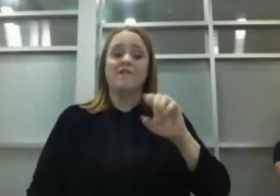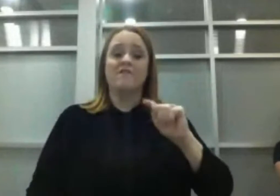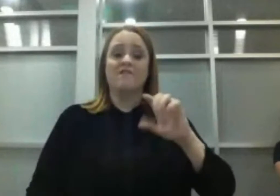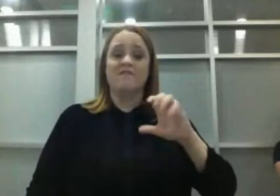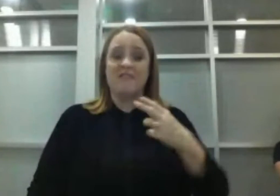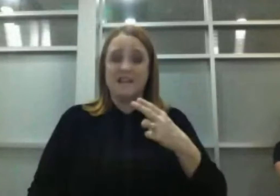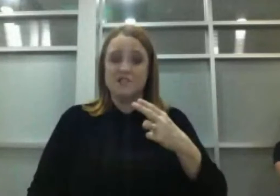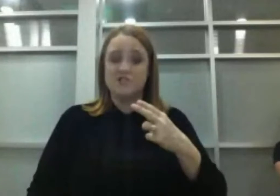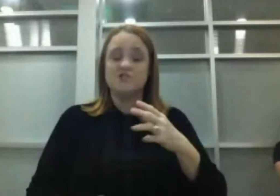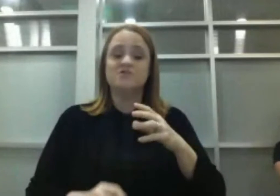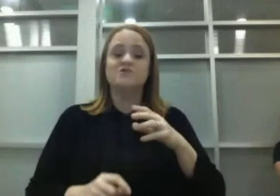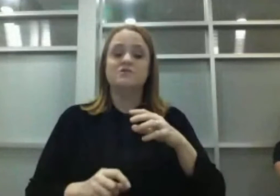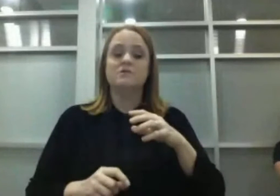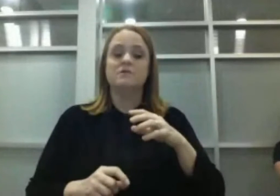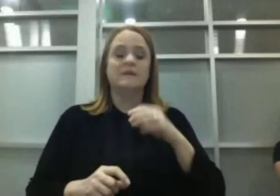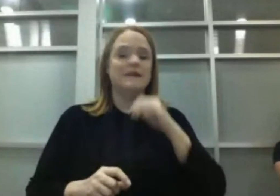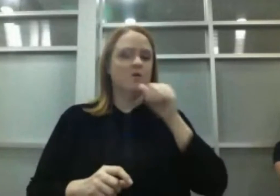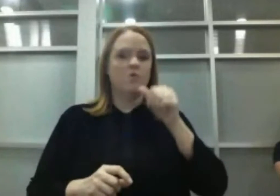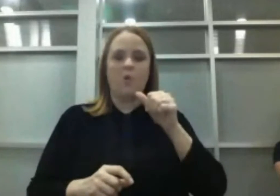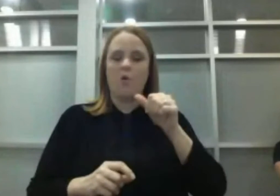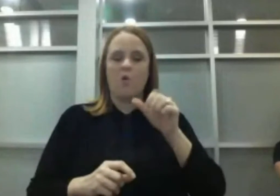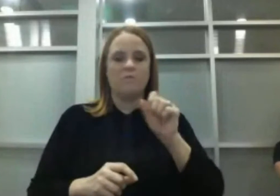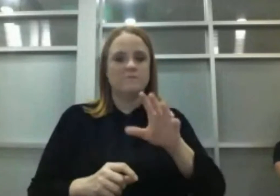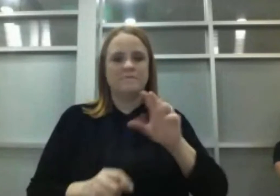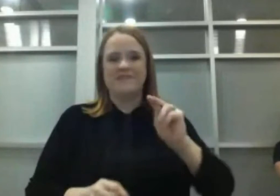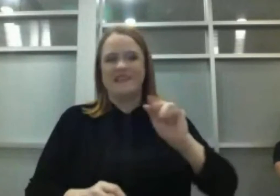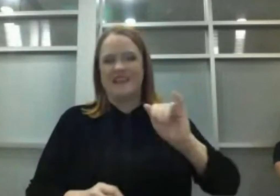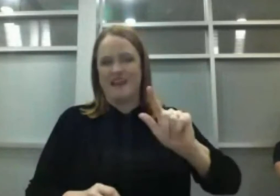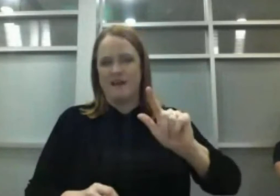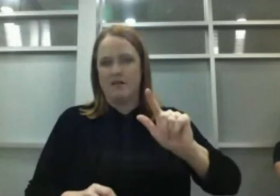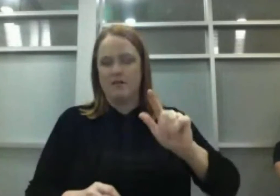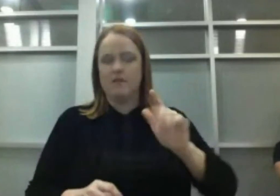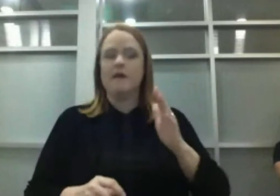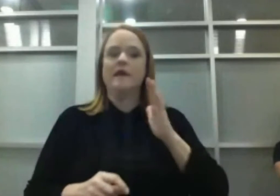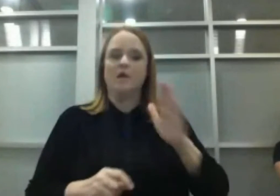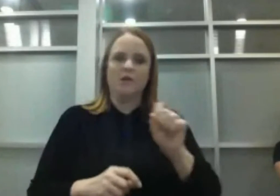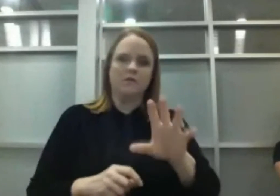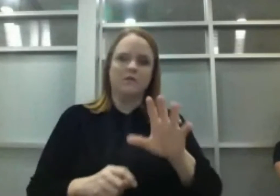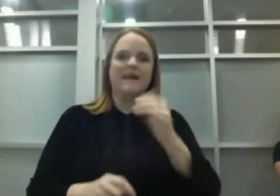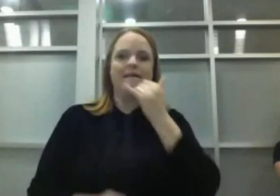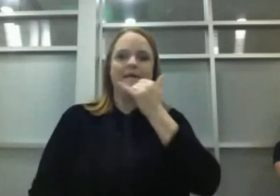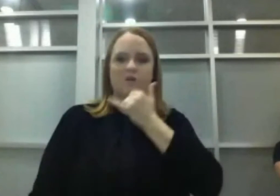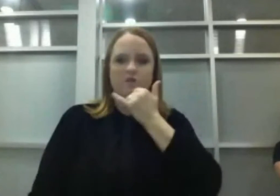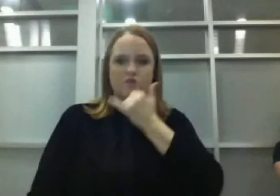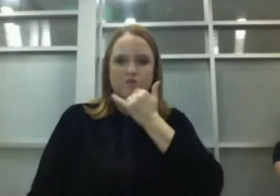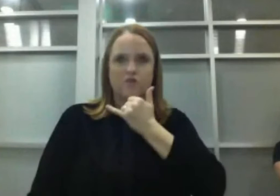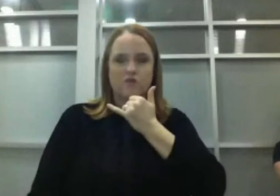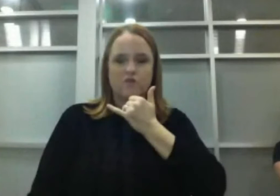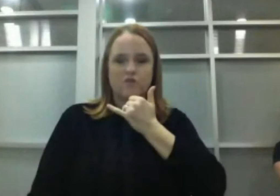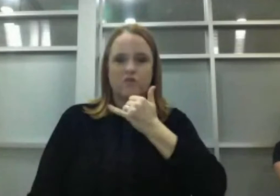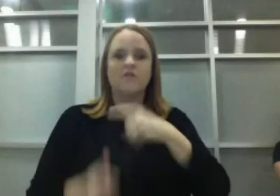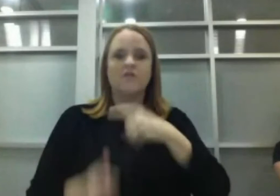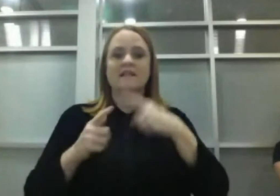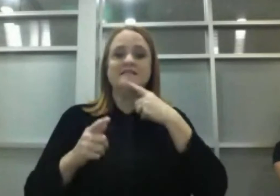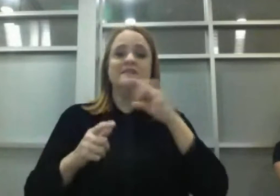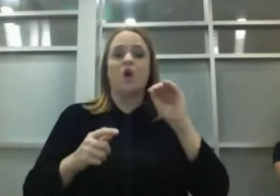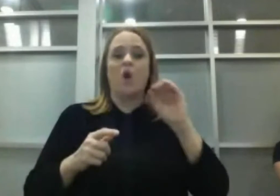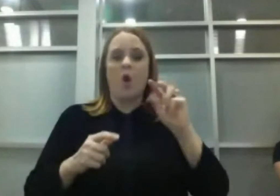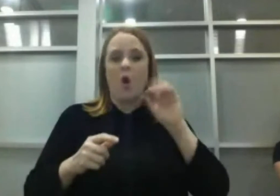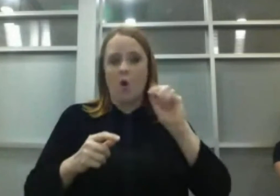returning nil when the key does not exist, it'll actually return error, and on there being a key, it'll say OK and the value. So you can very explicitly, using a case